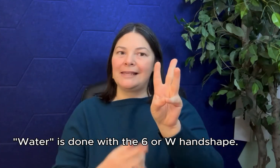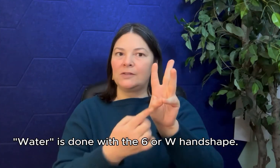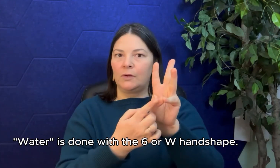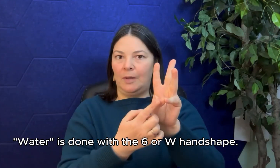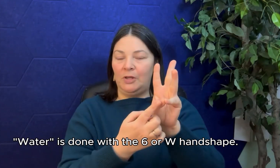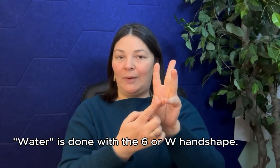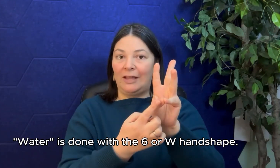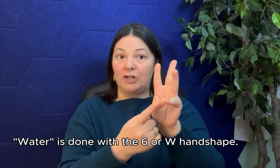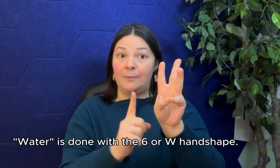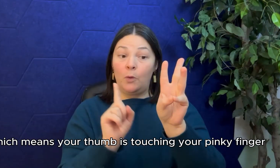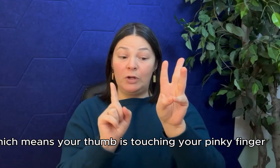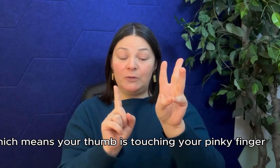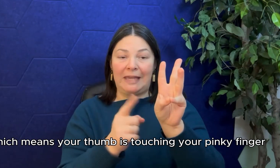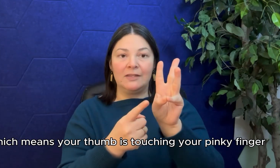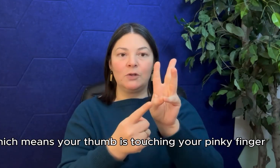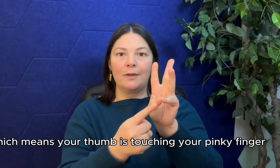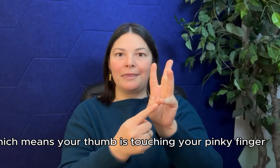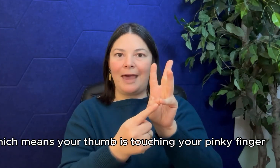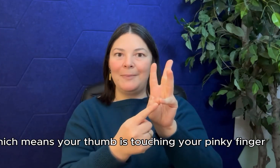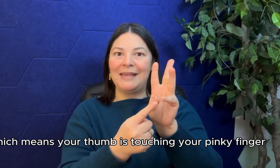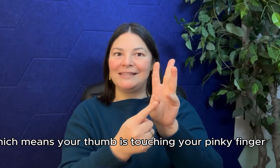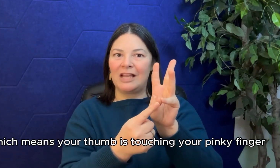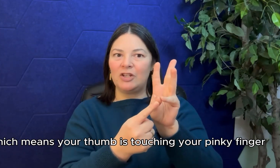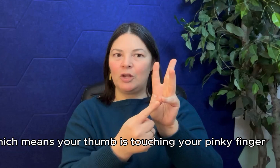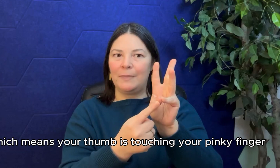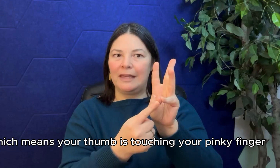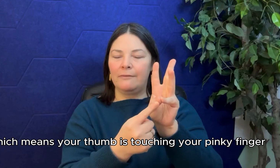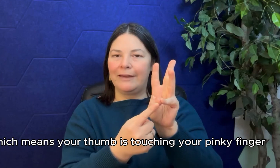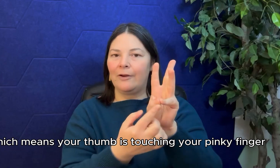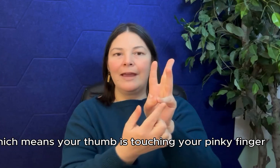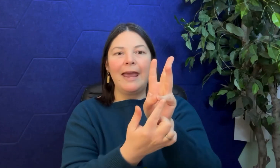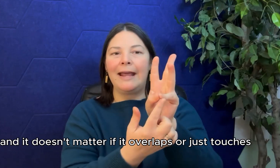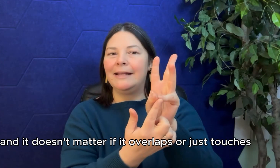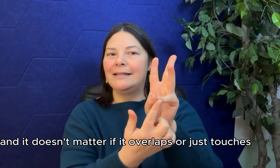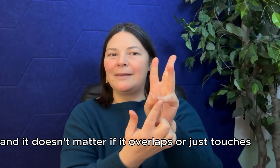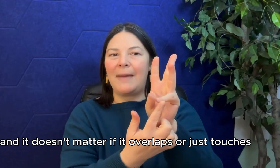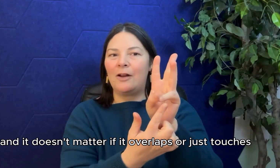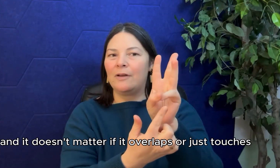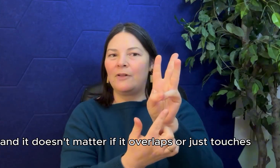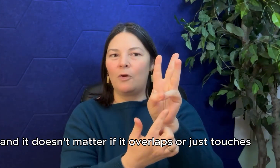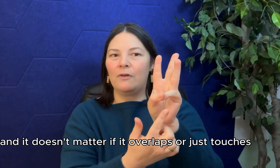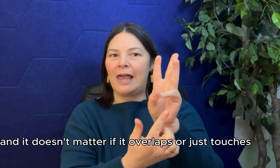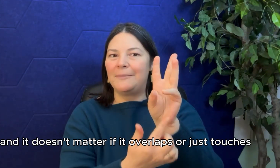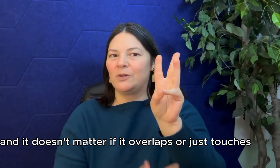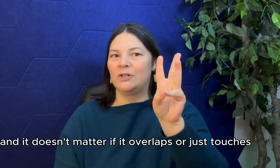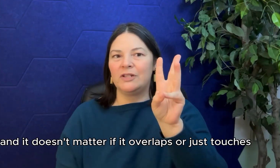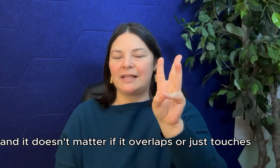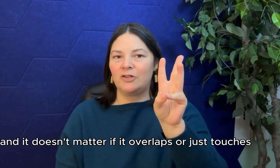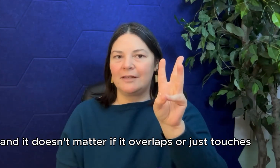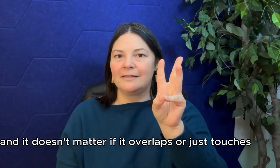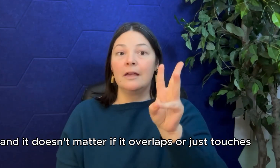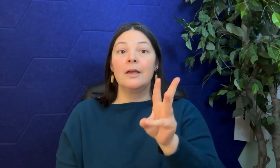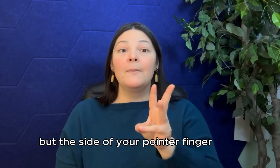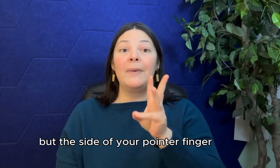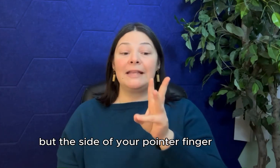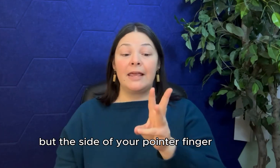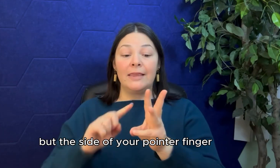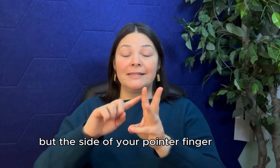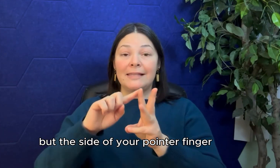or W hand shape, which means your thumb is touching your pinky finger. And it doesn't matter if it overlaps or just touches, but the side